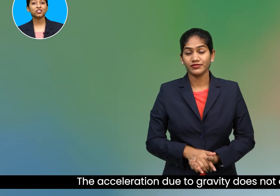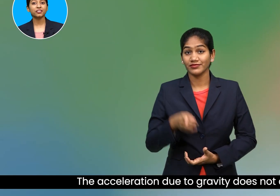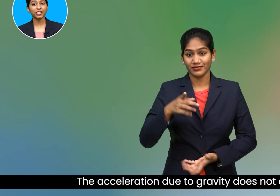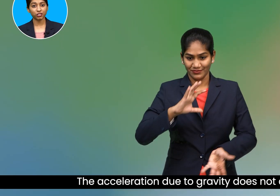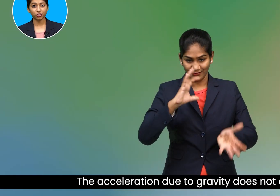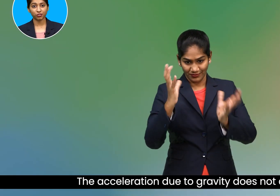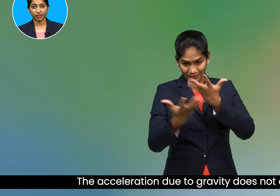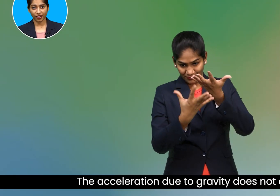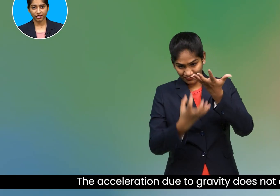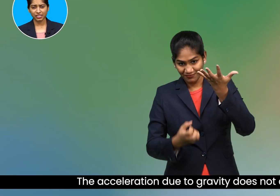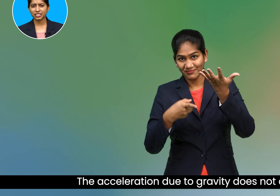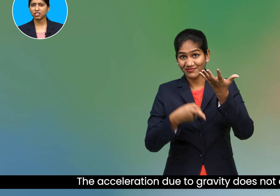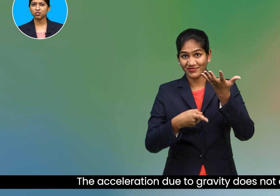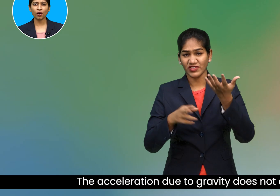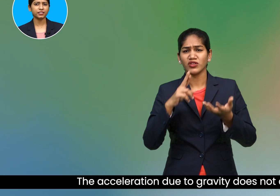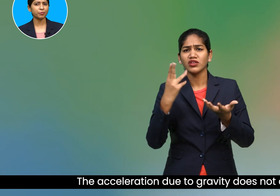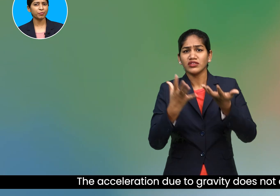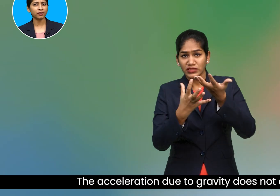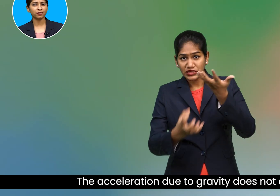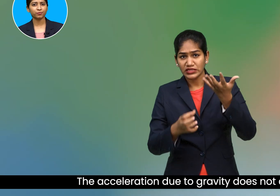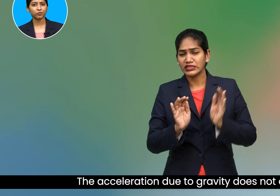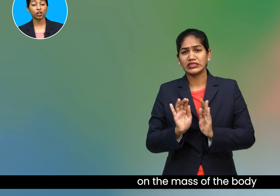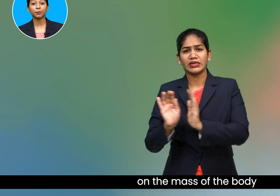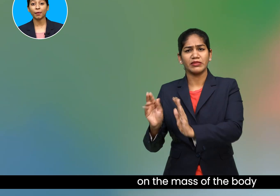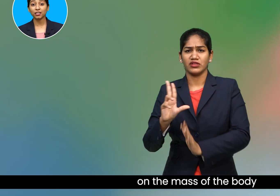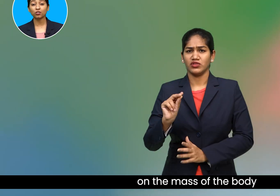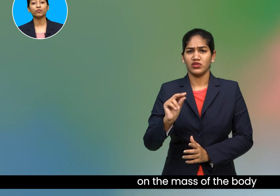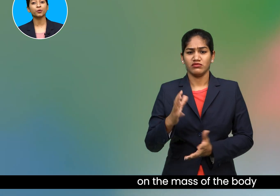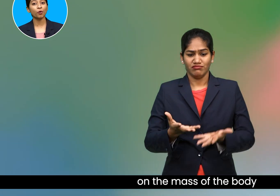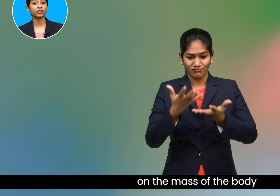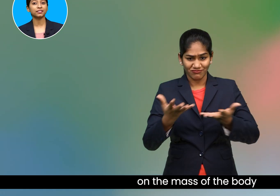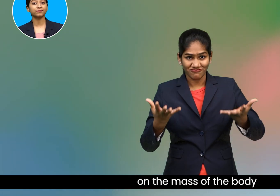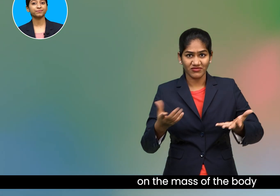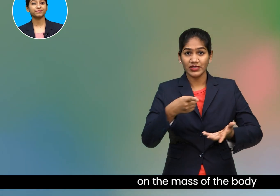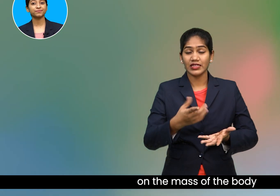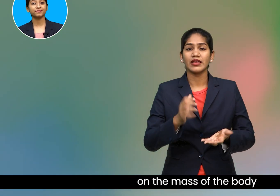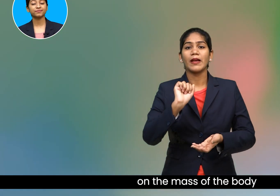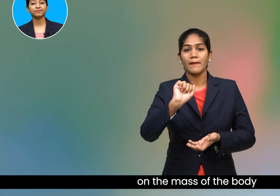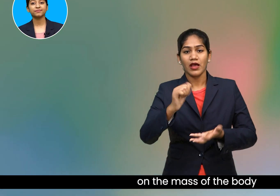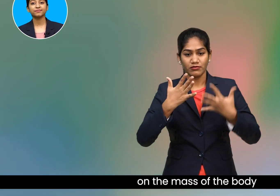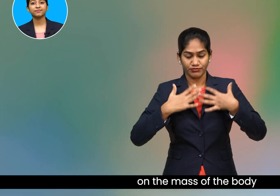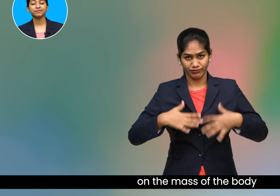The acceleration due to gravity does not depend on the mass of the body.